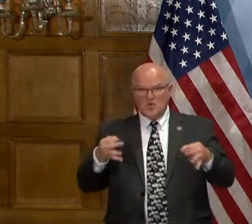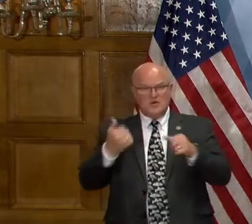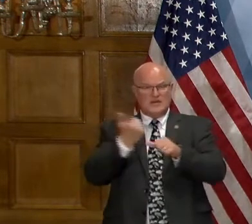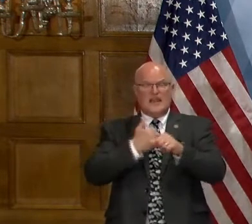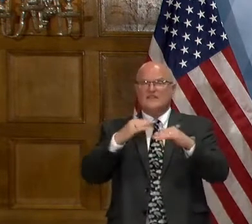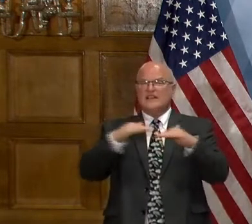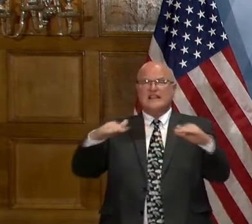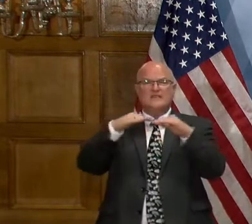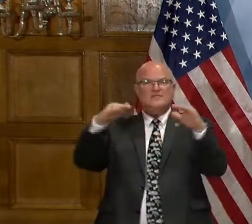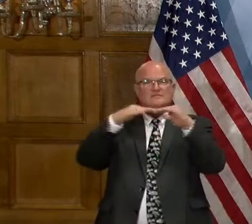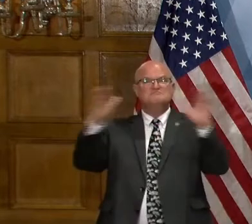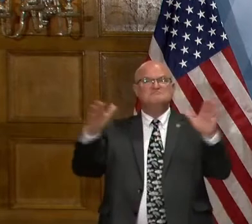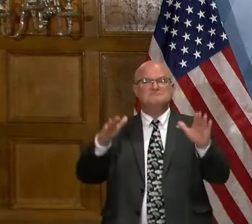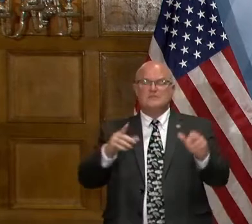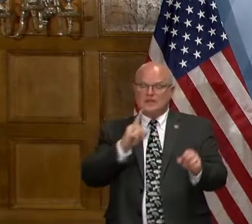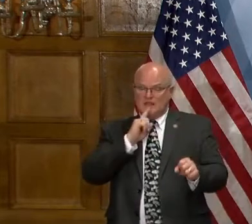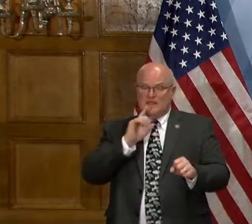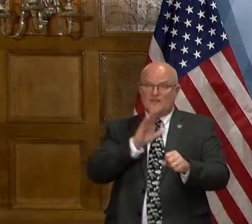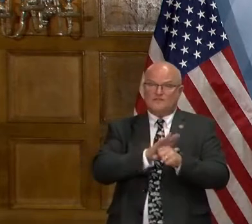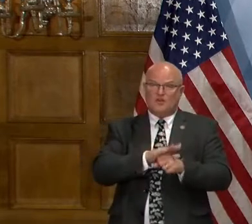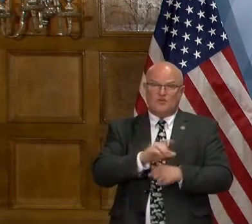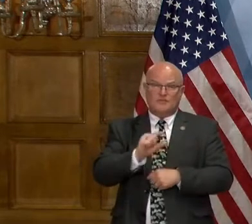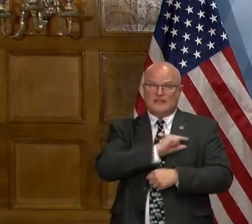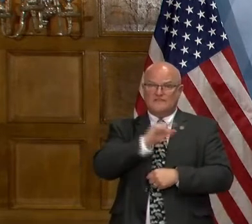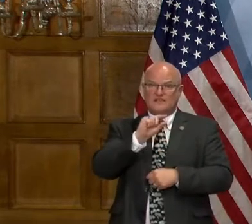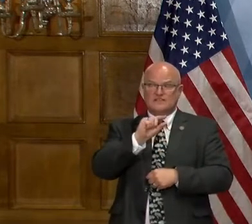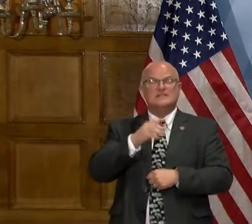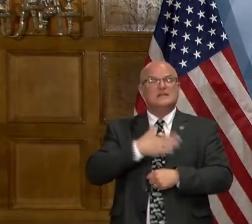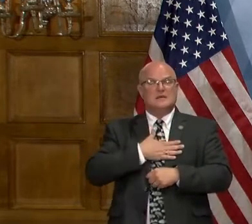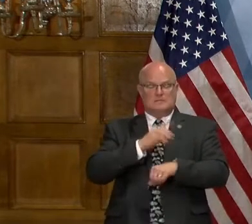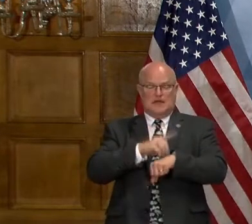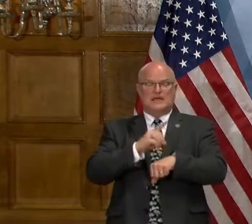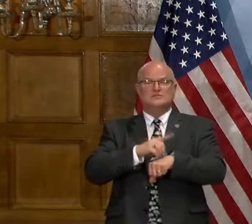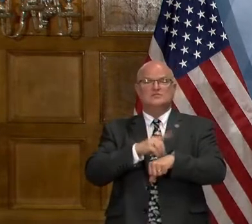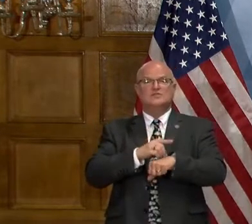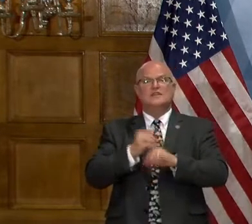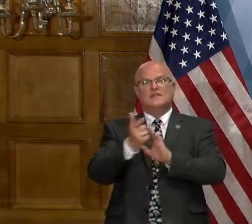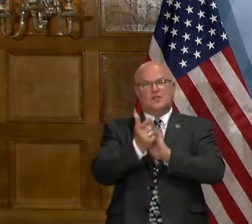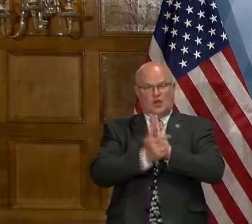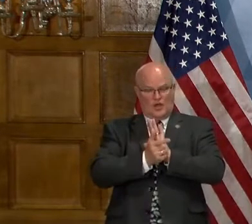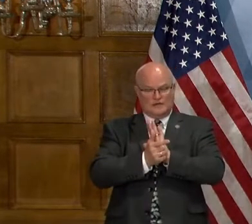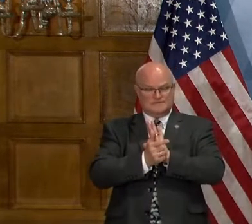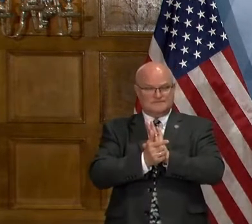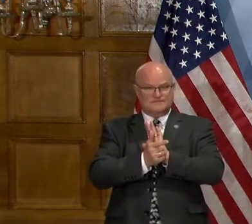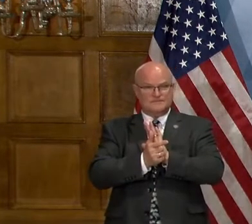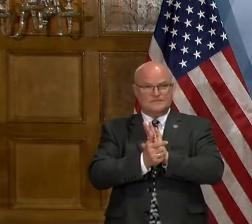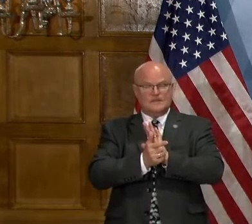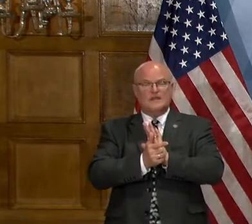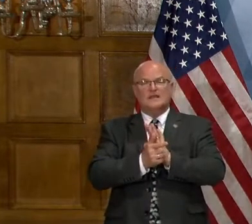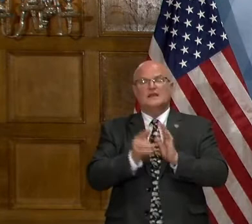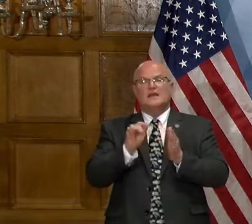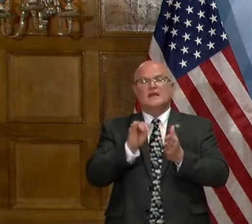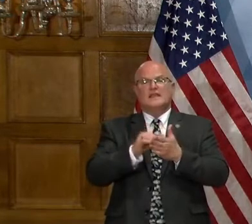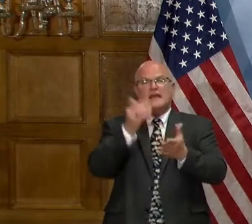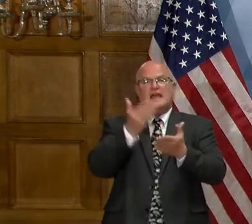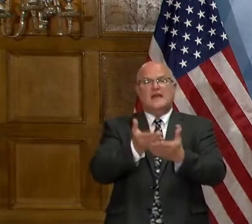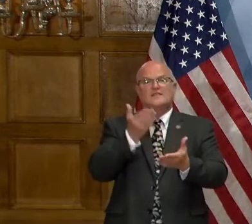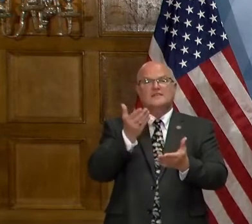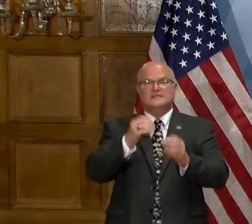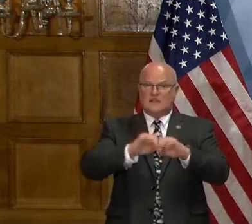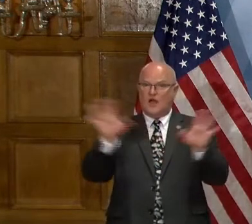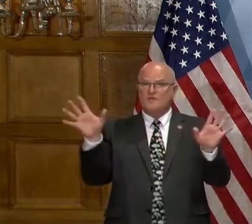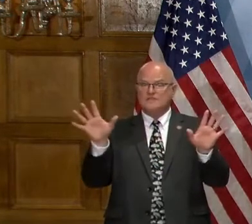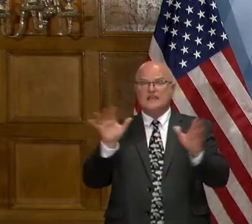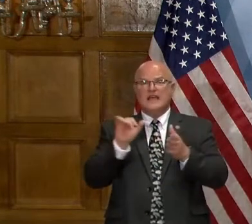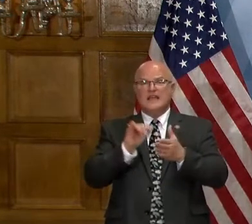level. They affirm the convictions, and it's my duty to carry out the law. The evidence,